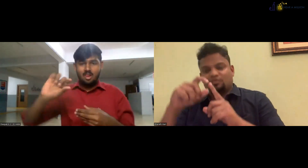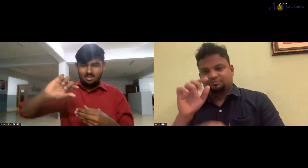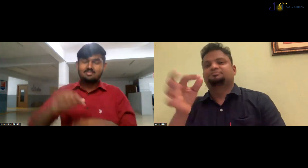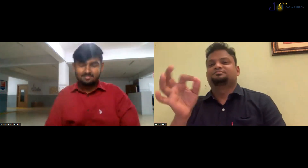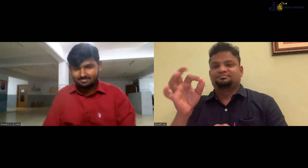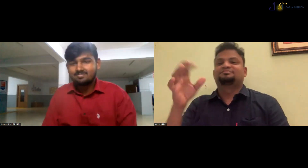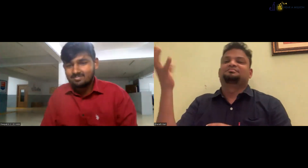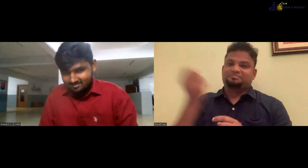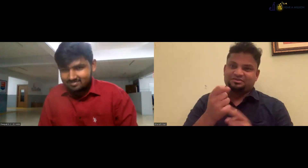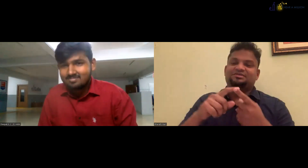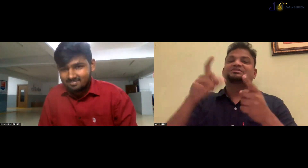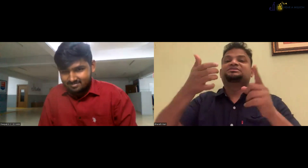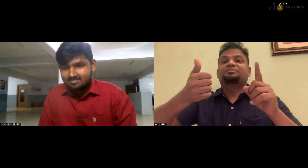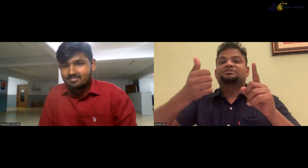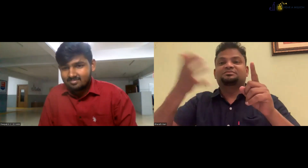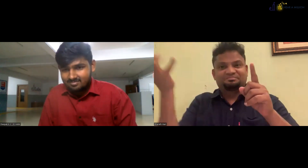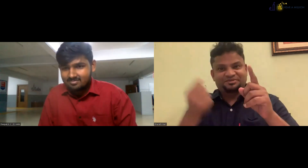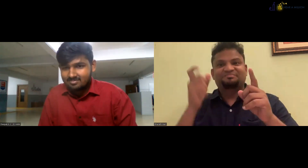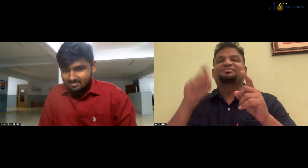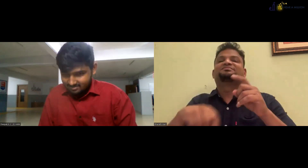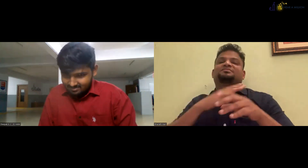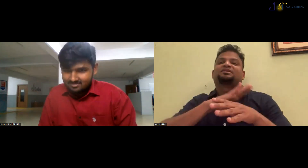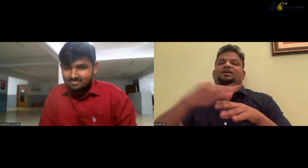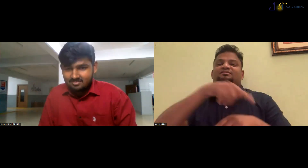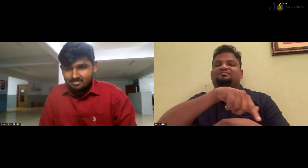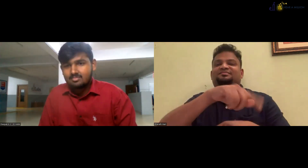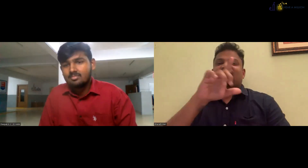I tried that as well. And